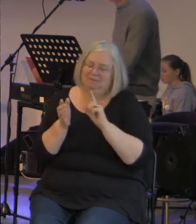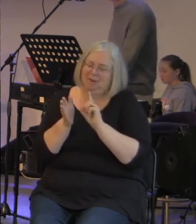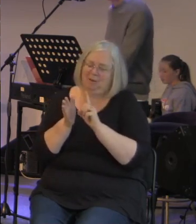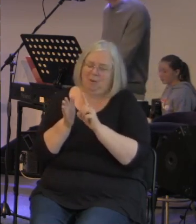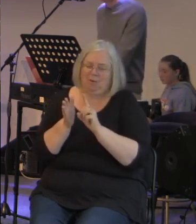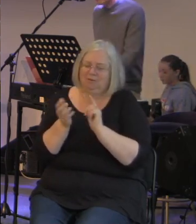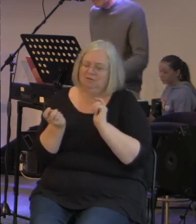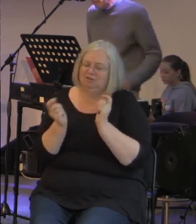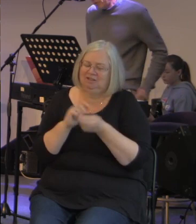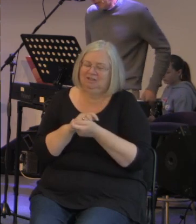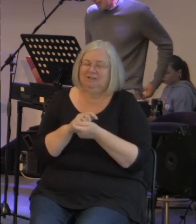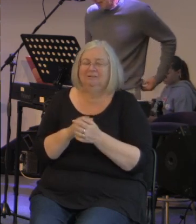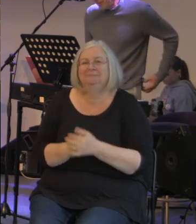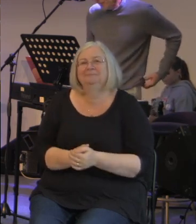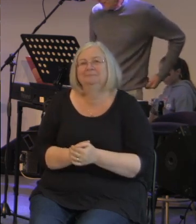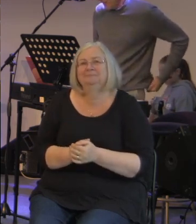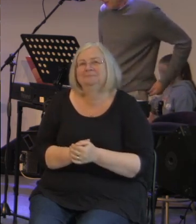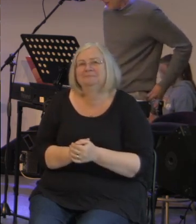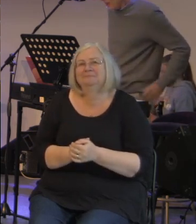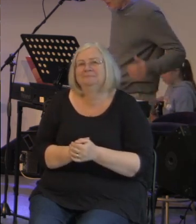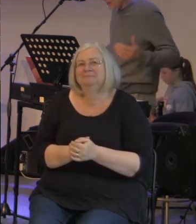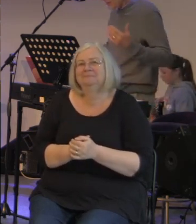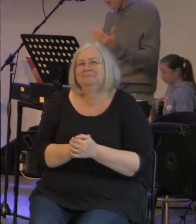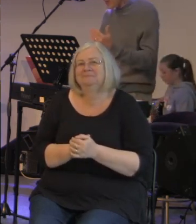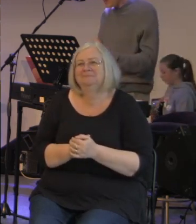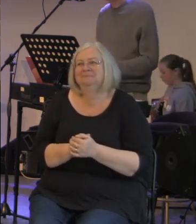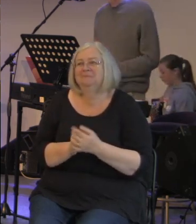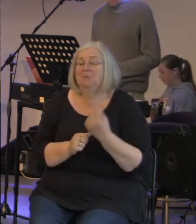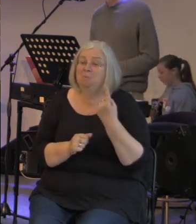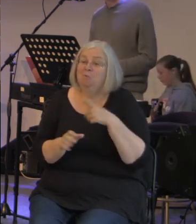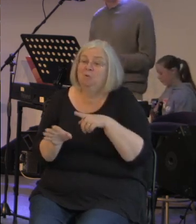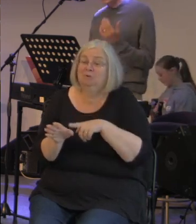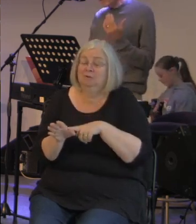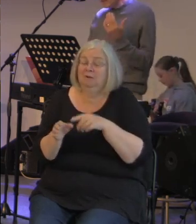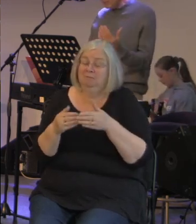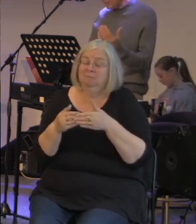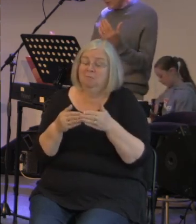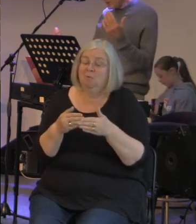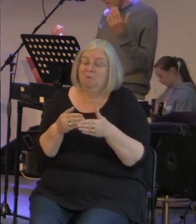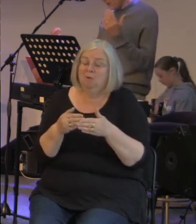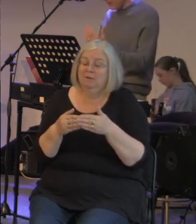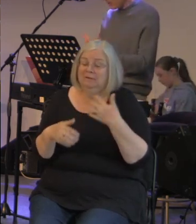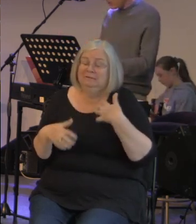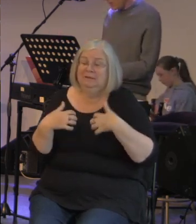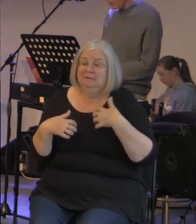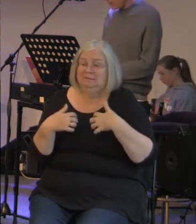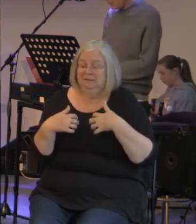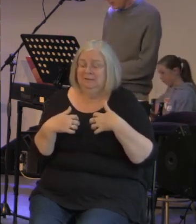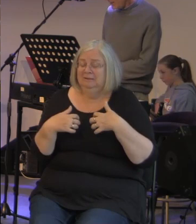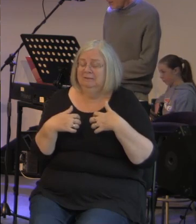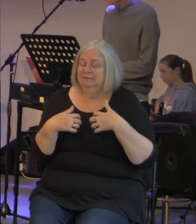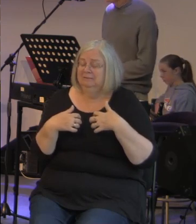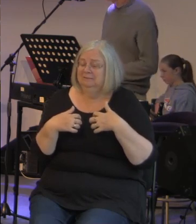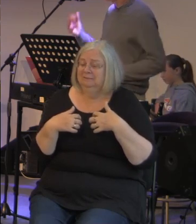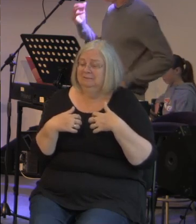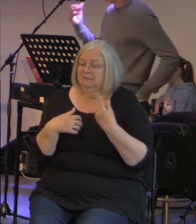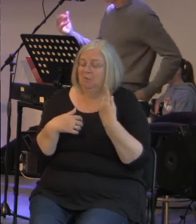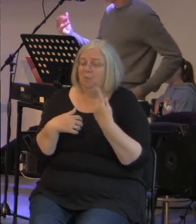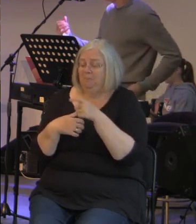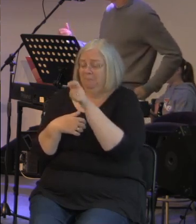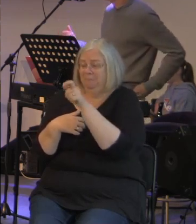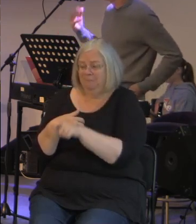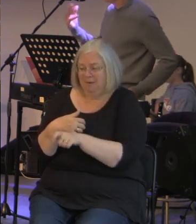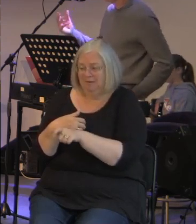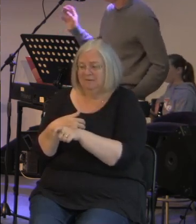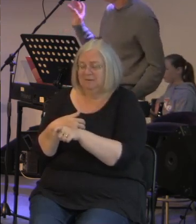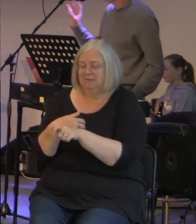But another year, it was even more exciting to learn that somebody else who had heeded the warnings about the clocks changing, hadn't paid close